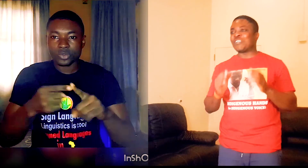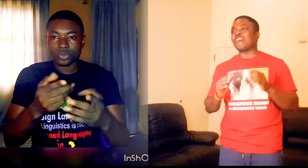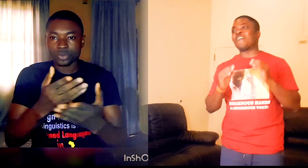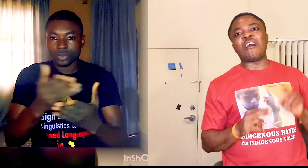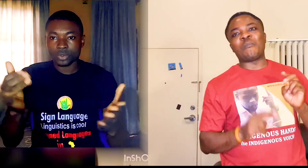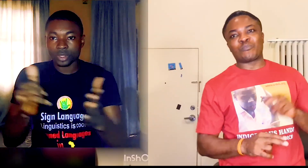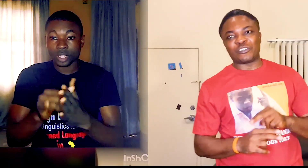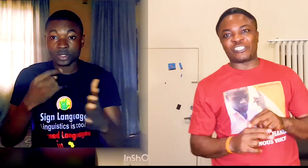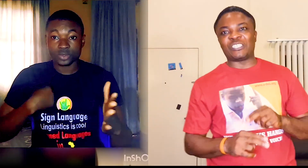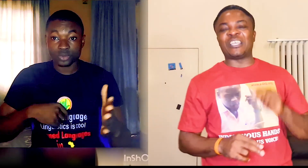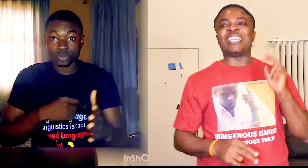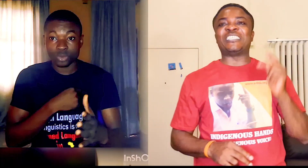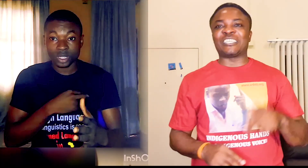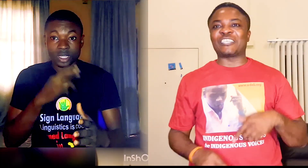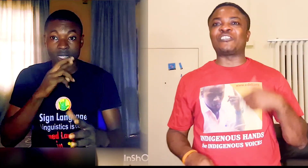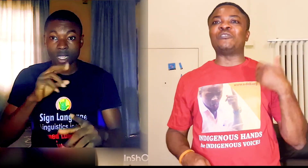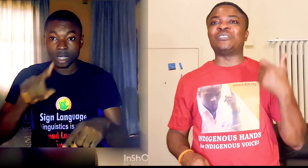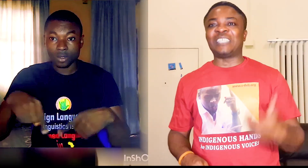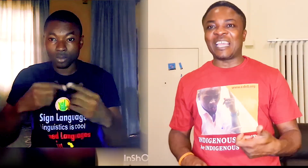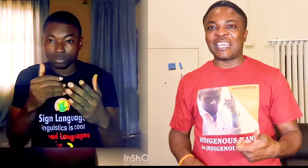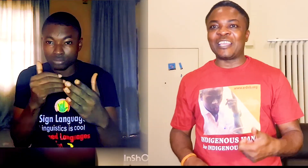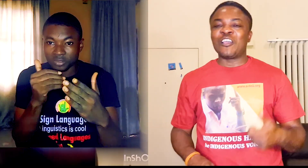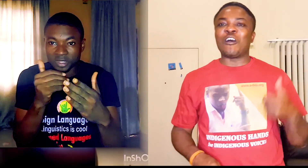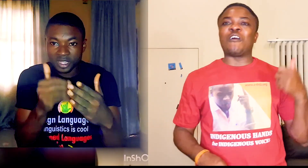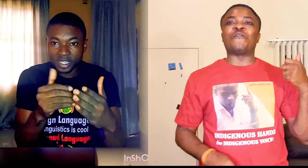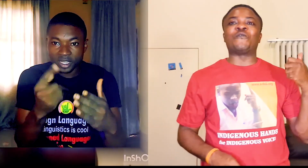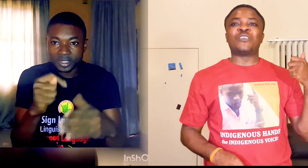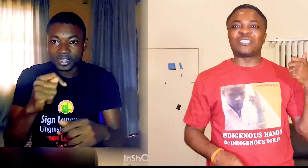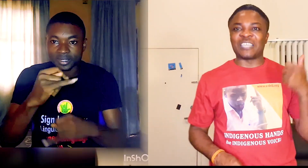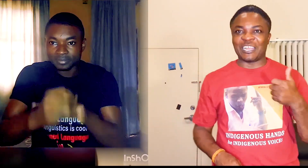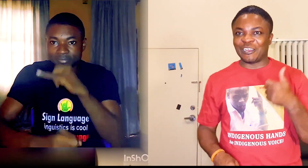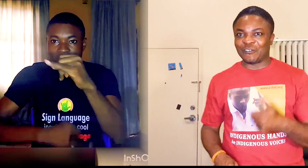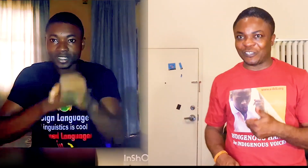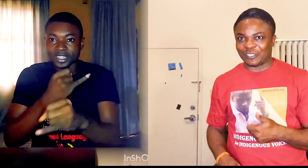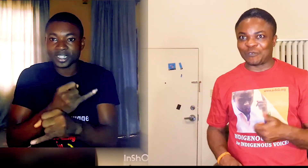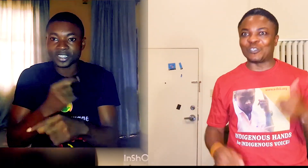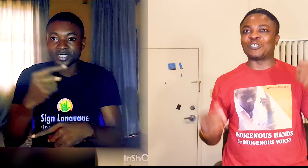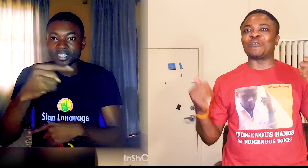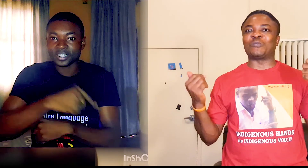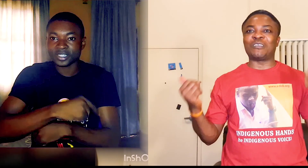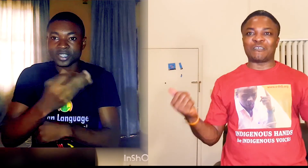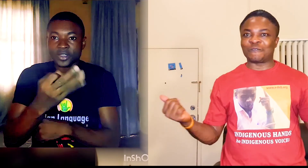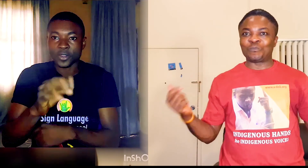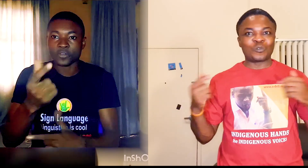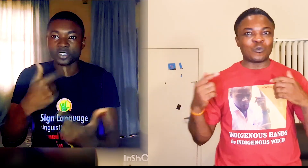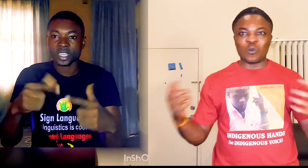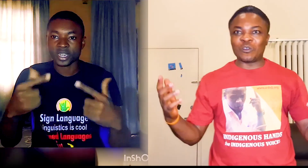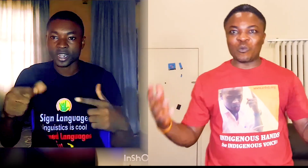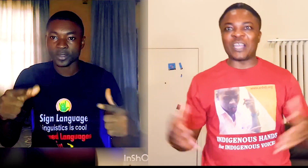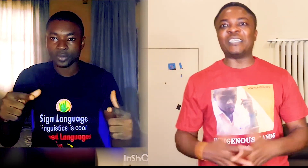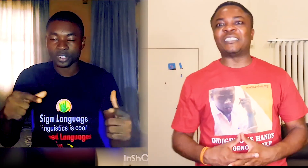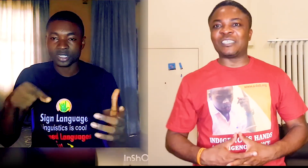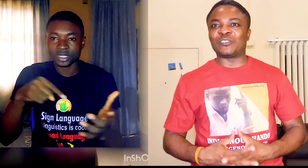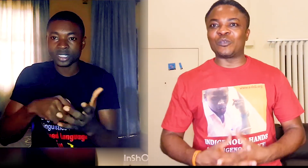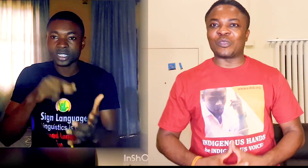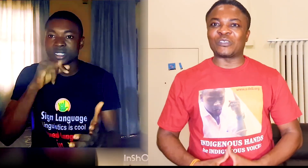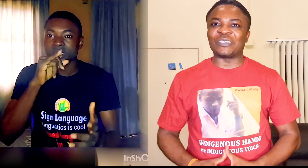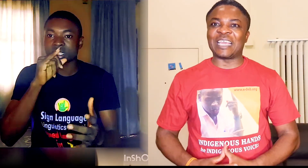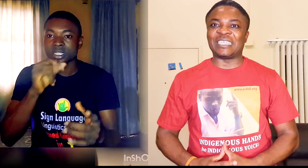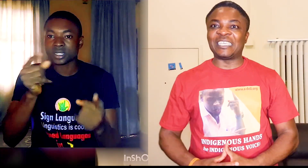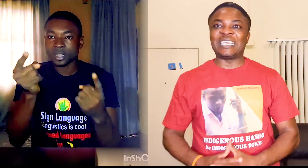that we are approaching the International Day of Sign Languages, which is observed worldwide